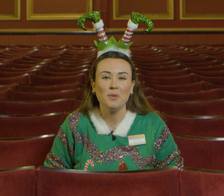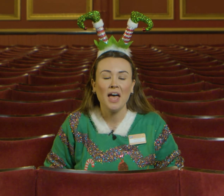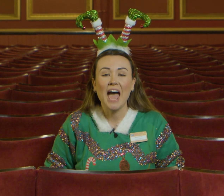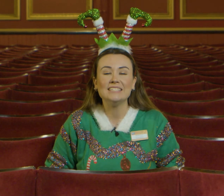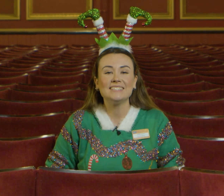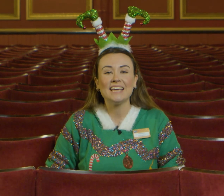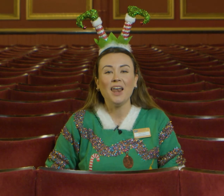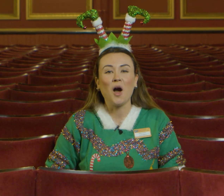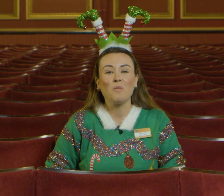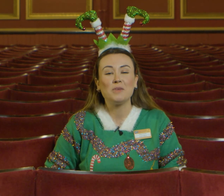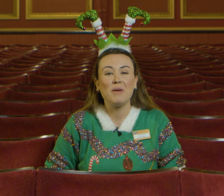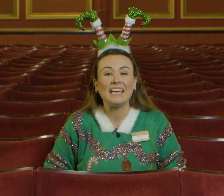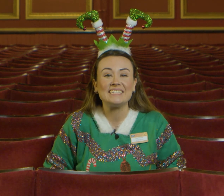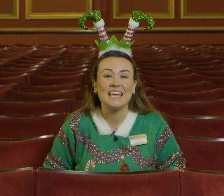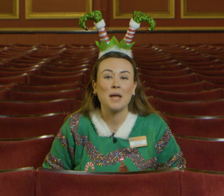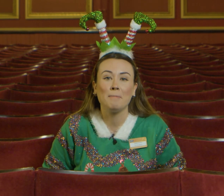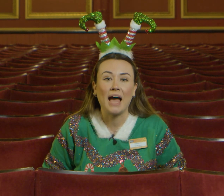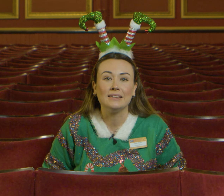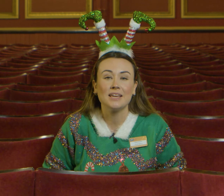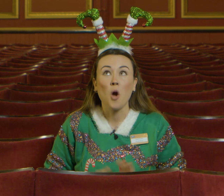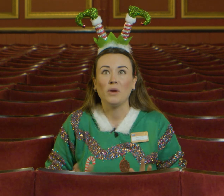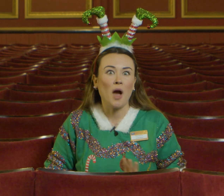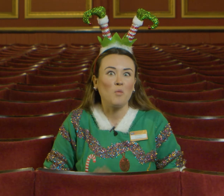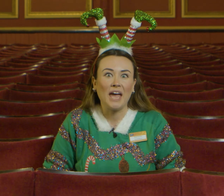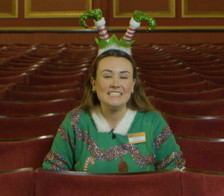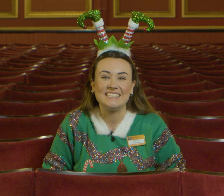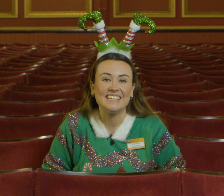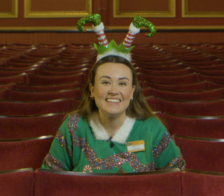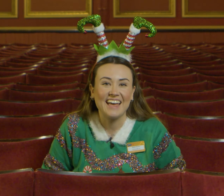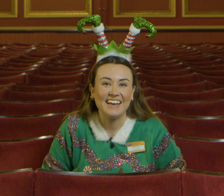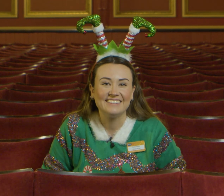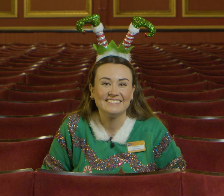jumper and sing along with the Big Sing band. We can't wait to see you there.